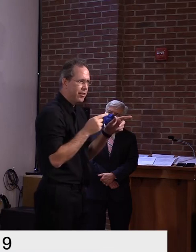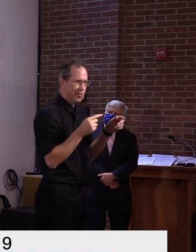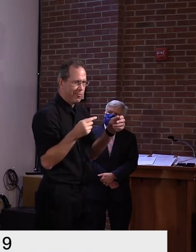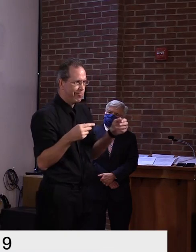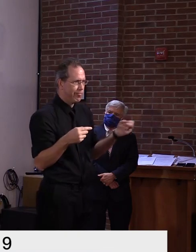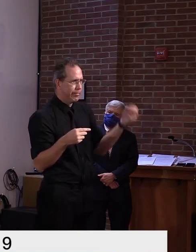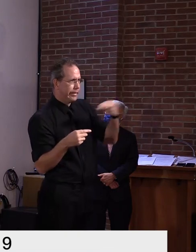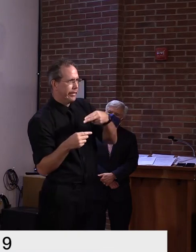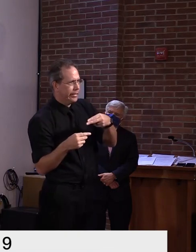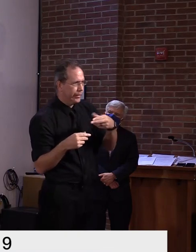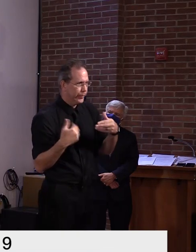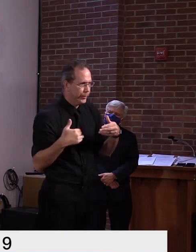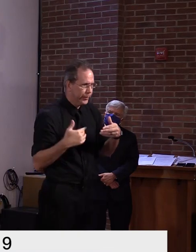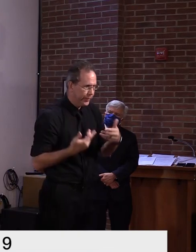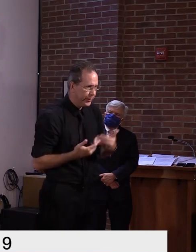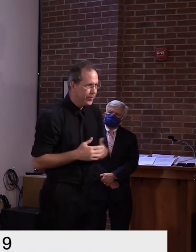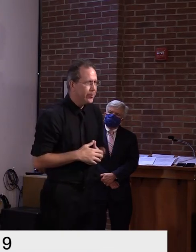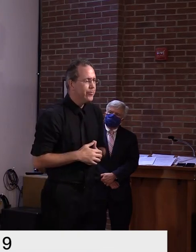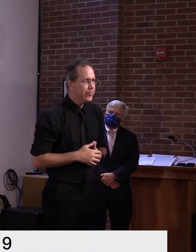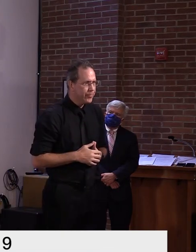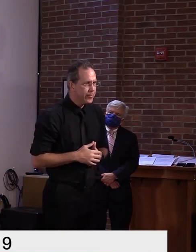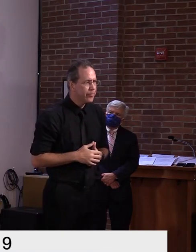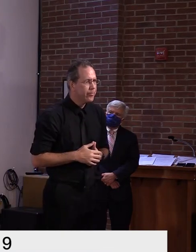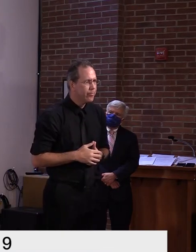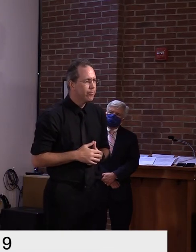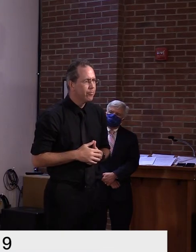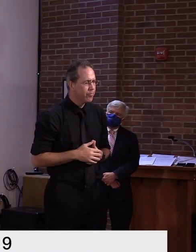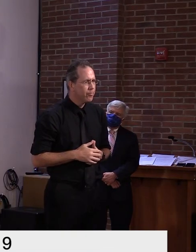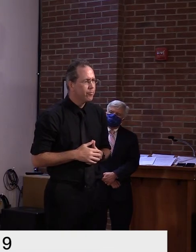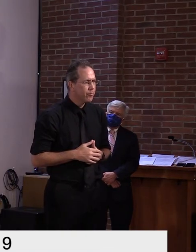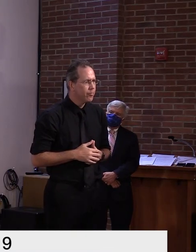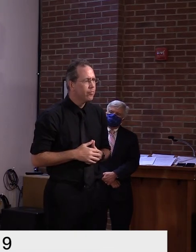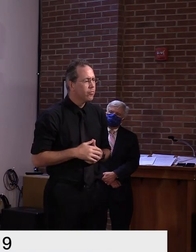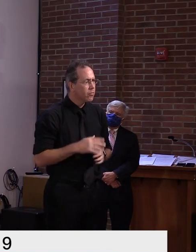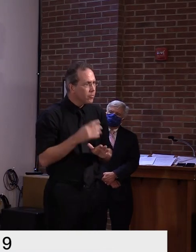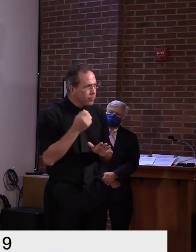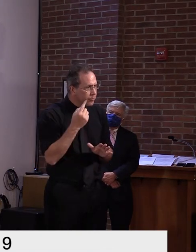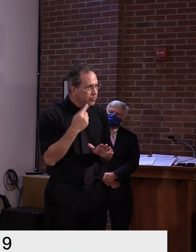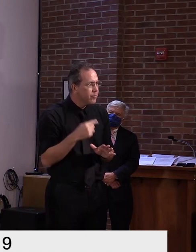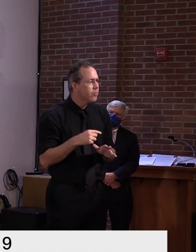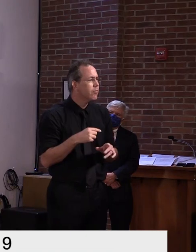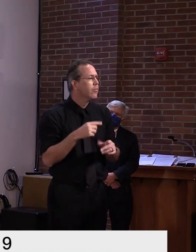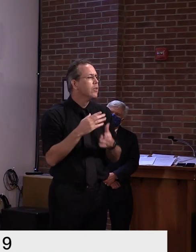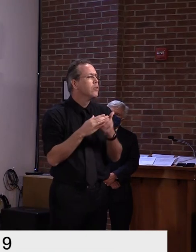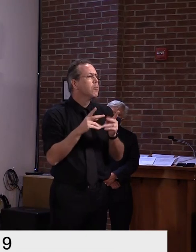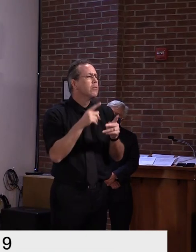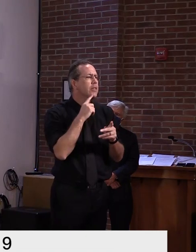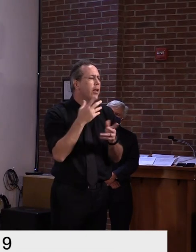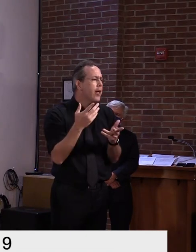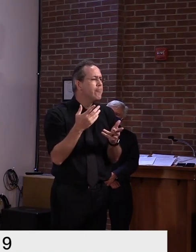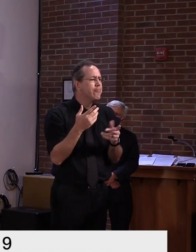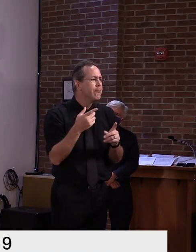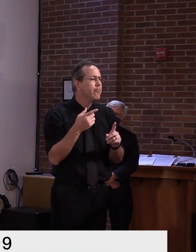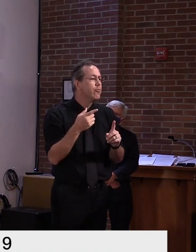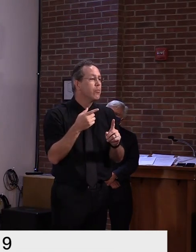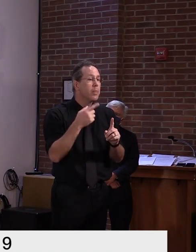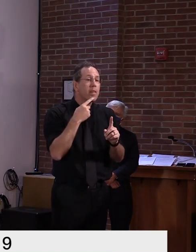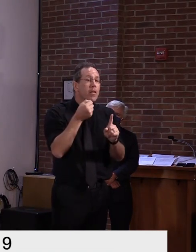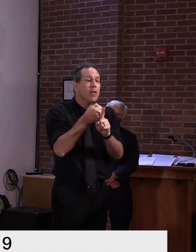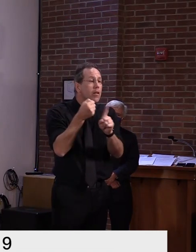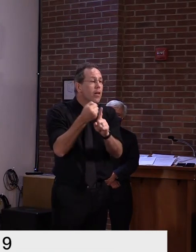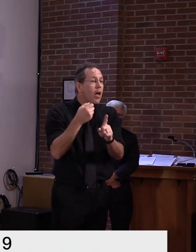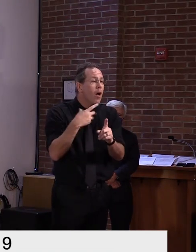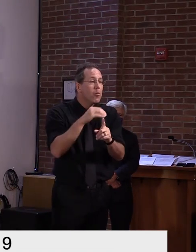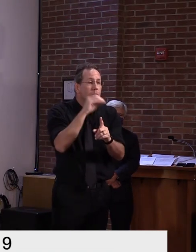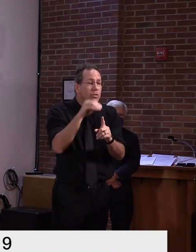So some would argue that states that have greater than a 5% positivity don't have any business